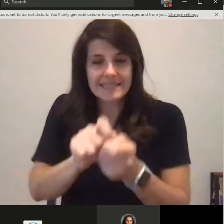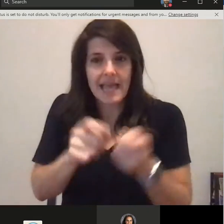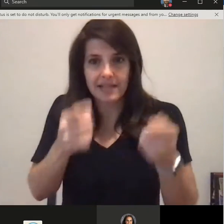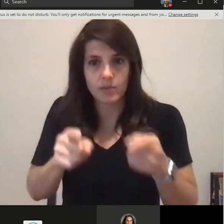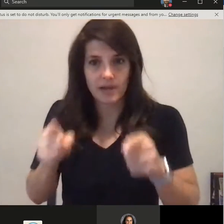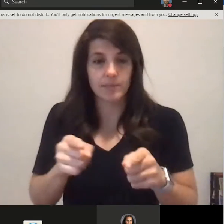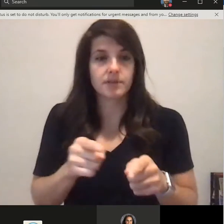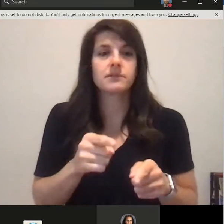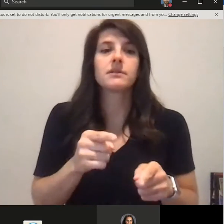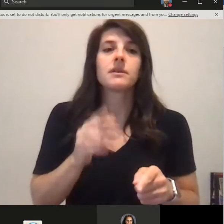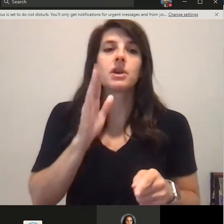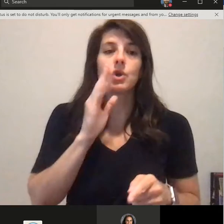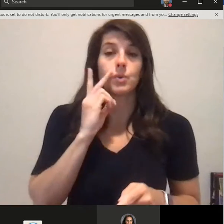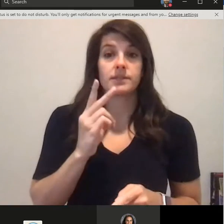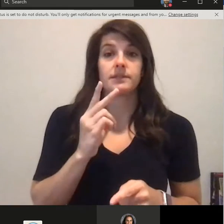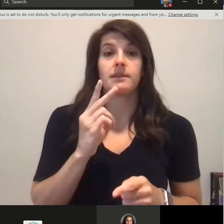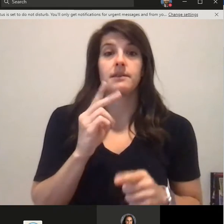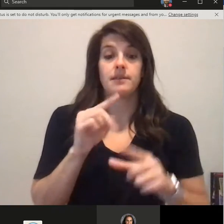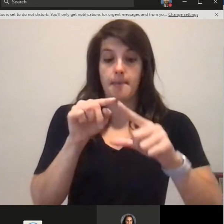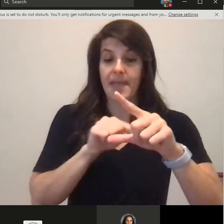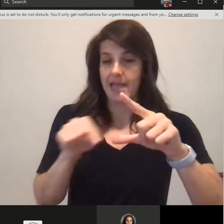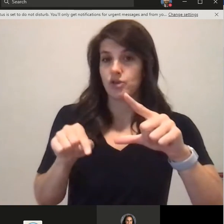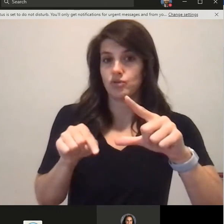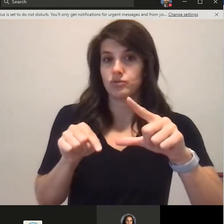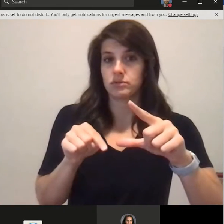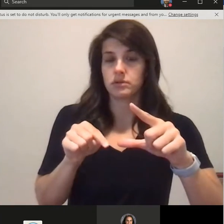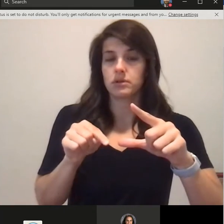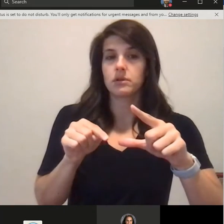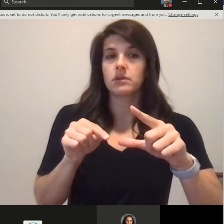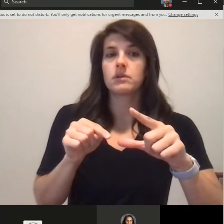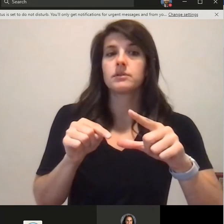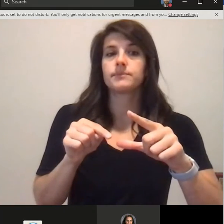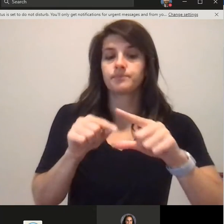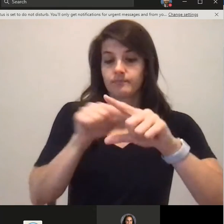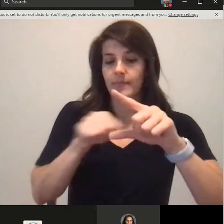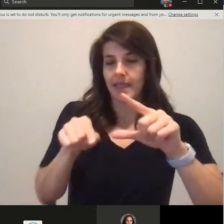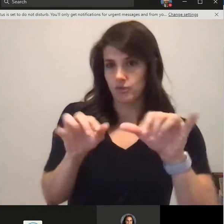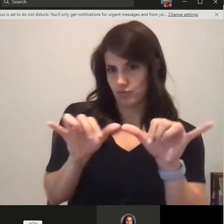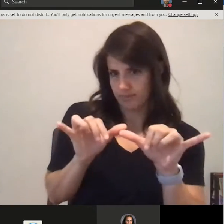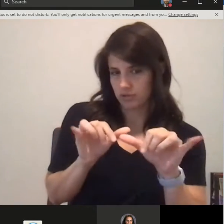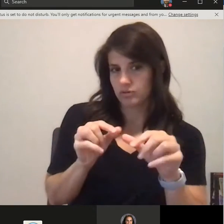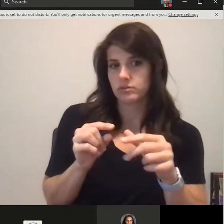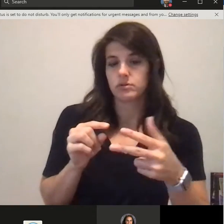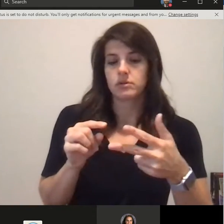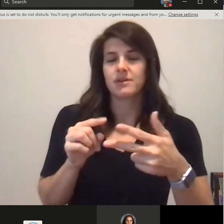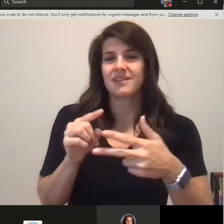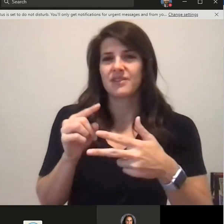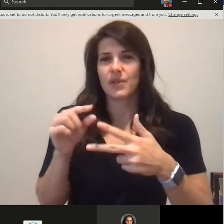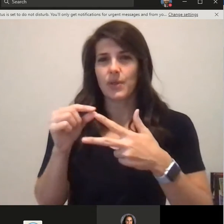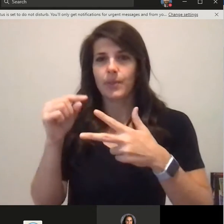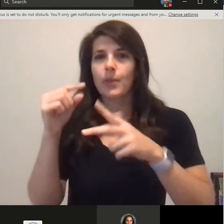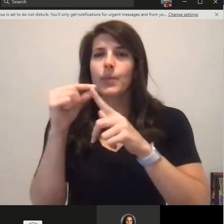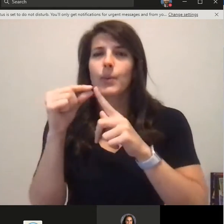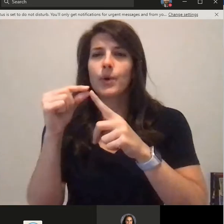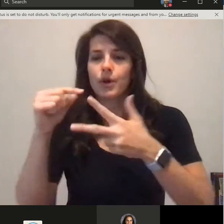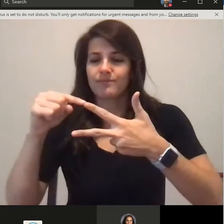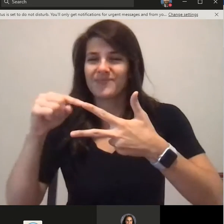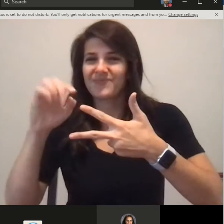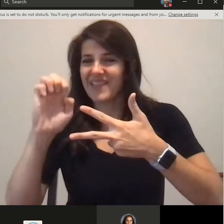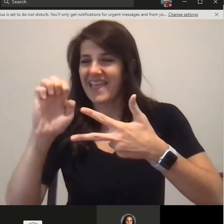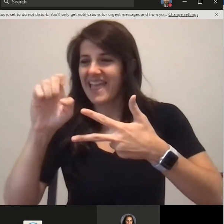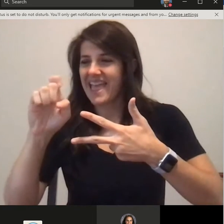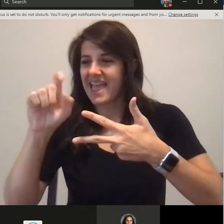angles, the measure here. We're looking at the exterior, so outside of the parallel lines.